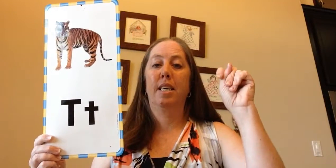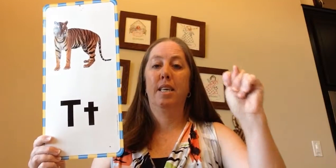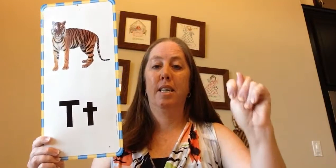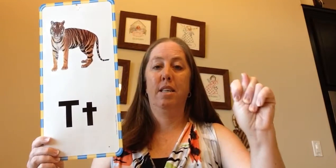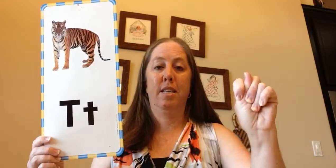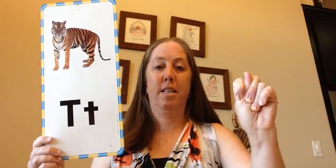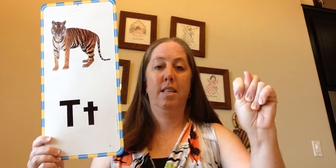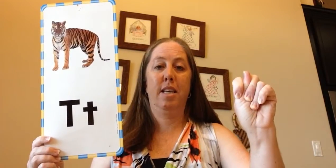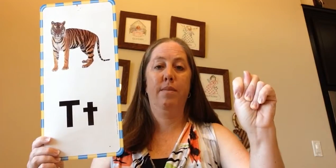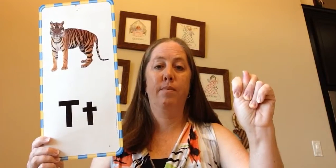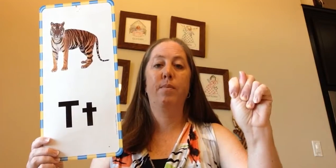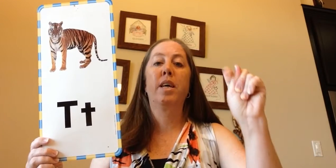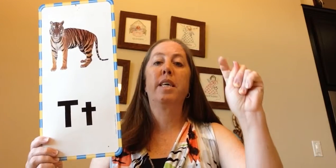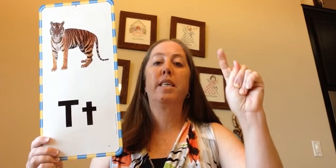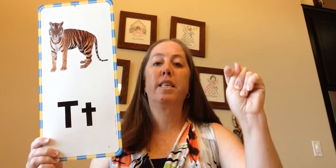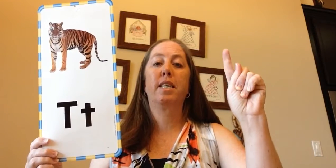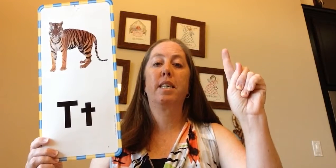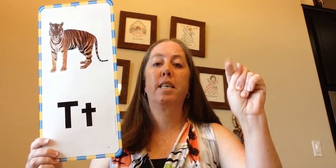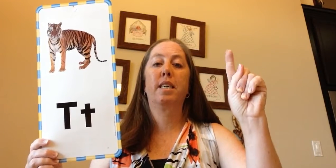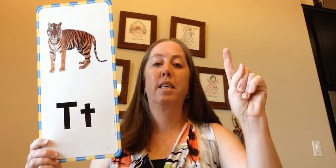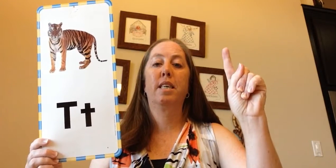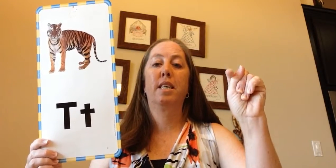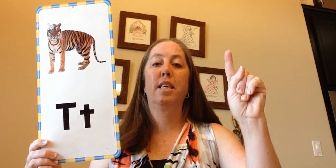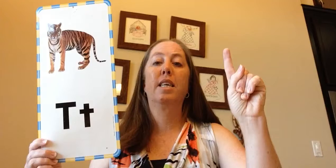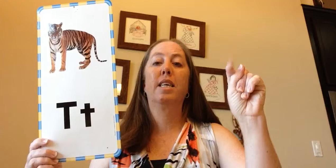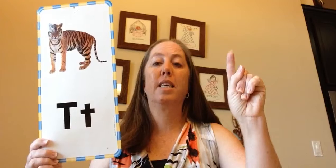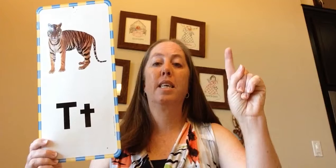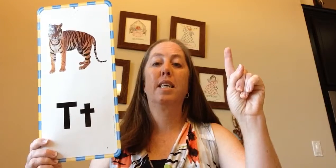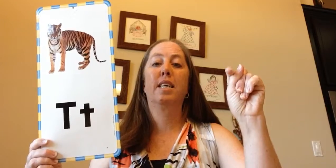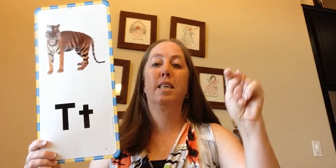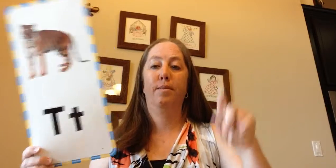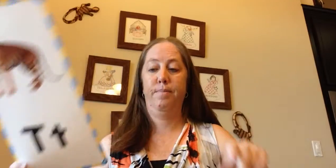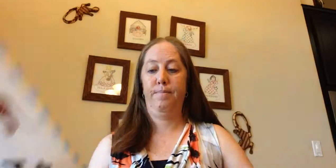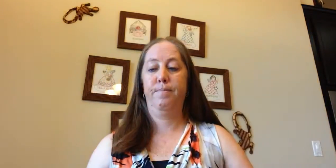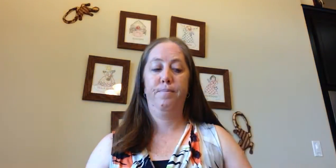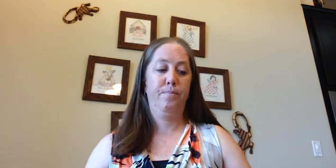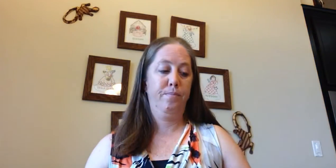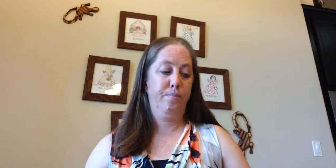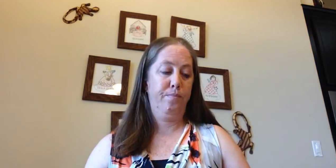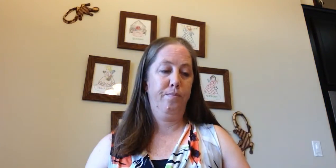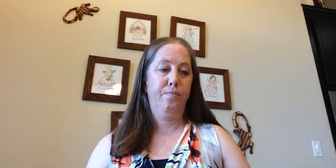T. So this is the T. T, t, t, t, t.